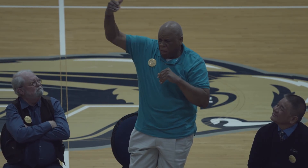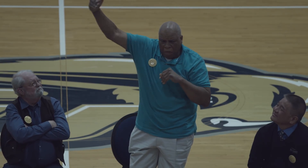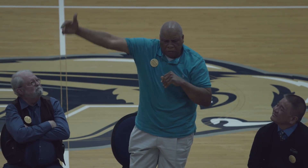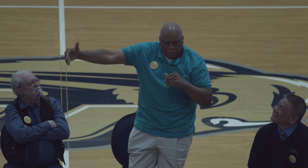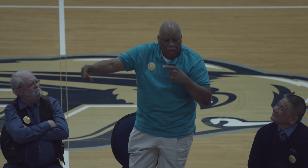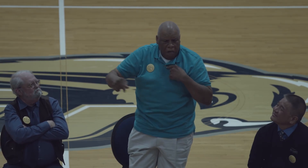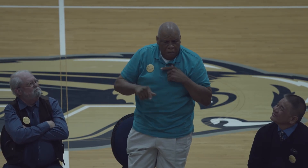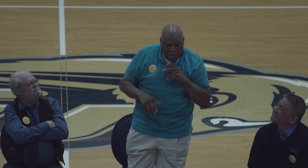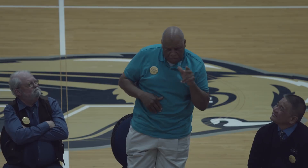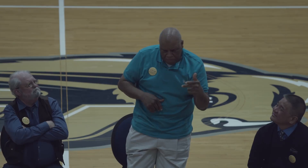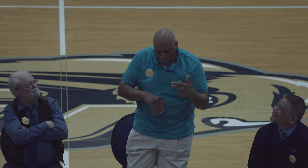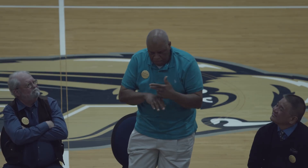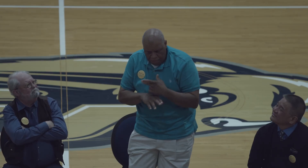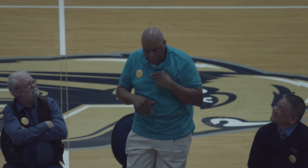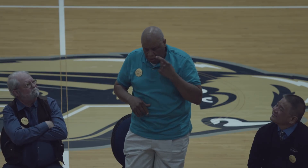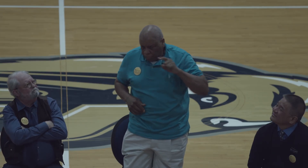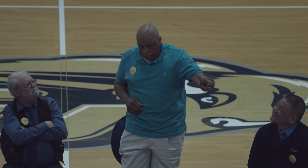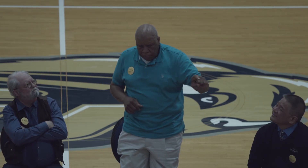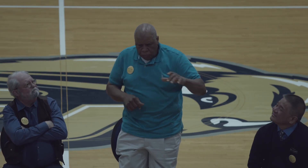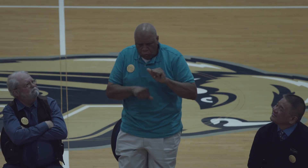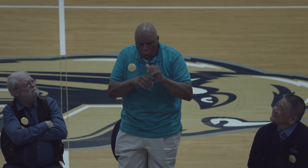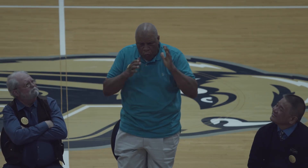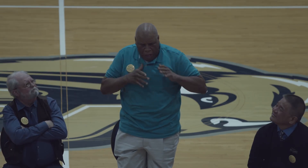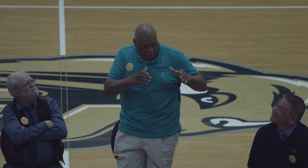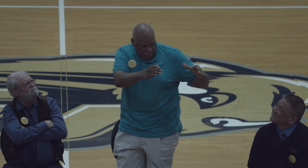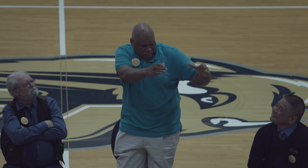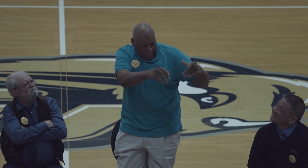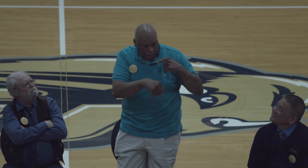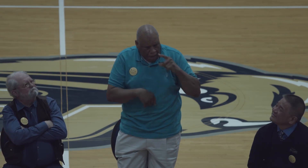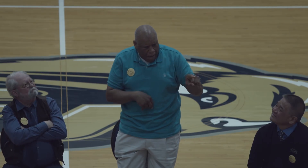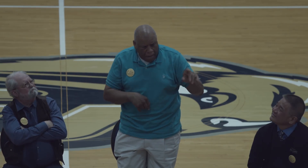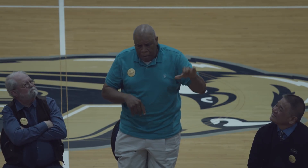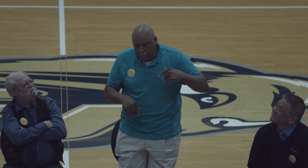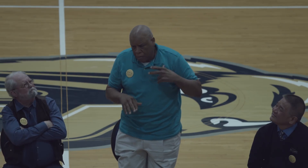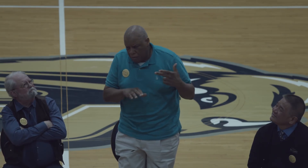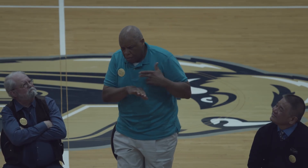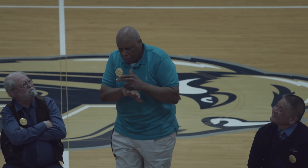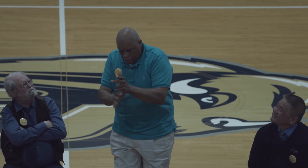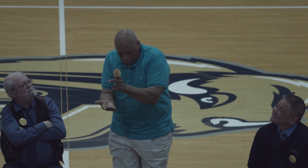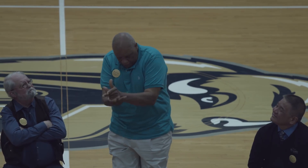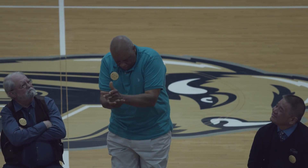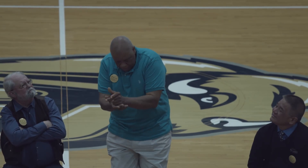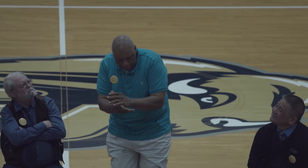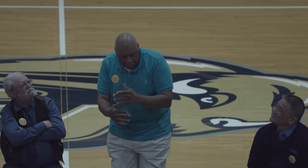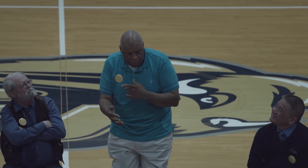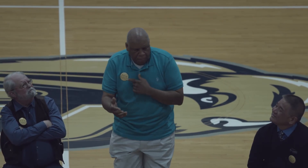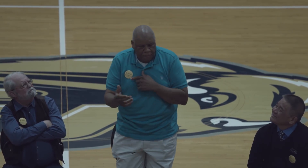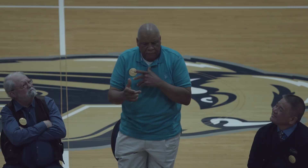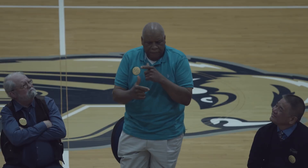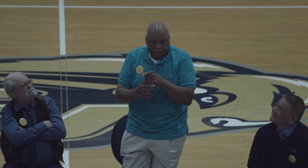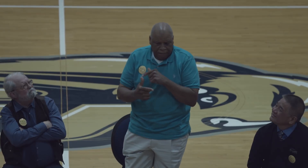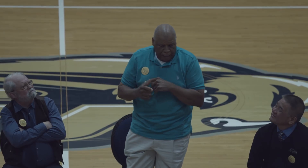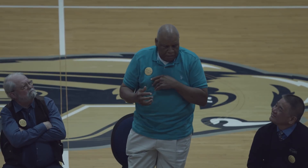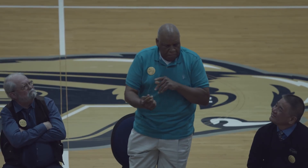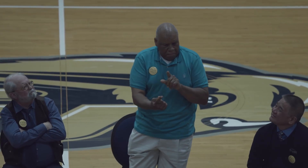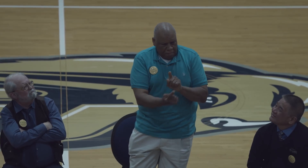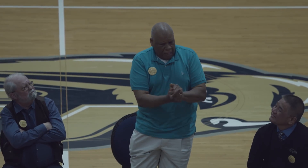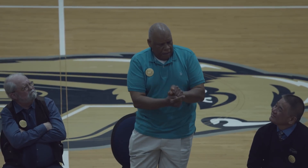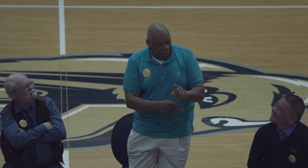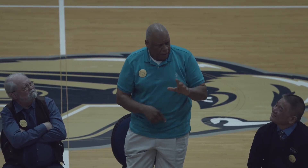So then I thought, well, I have to find my way onto campus, and I looked for overflow parking area. And when I went over to the overflow parking